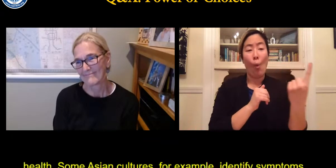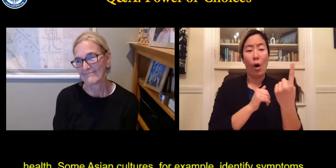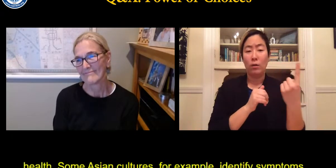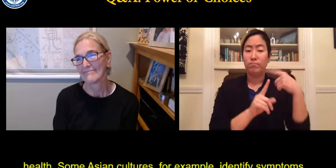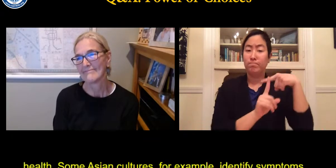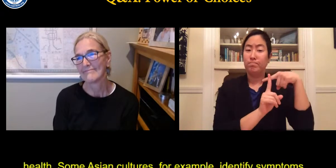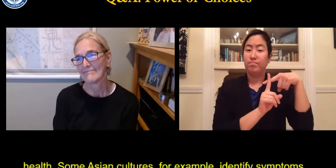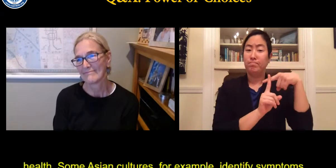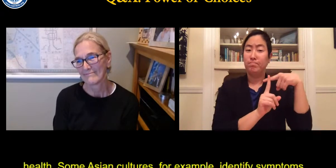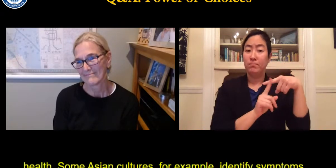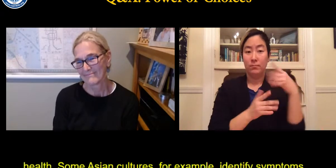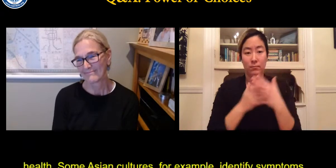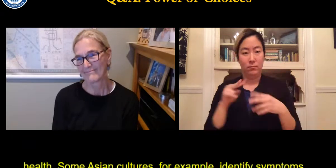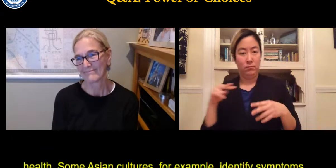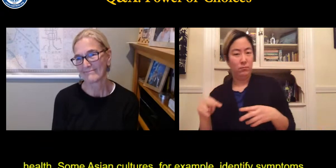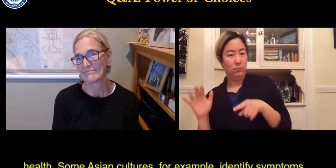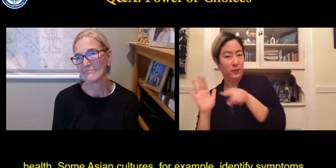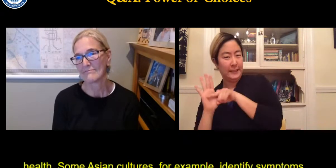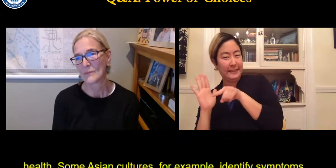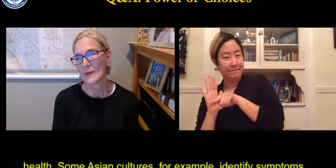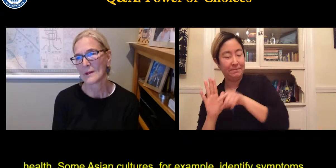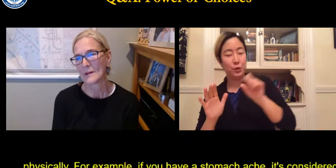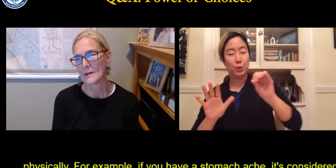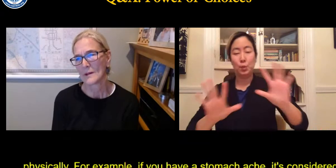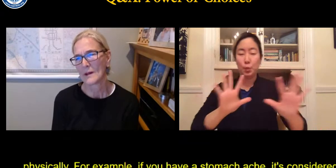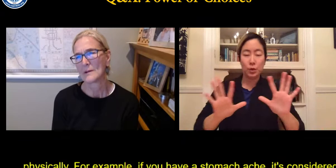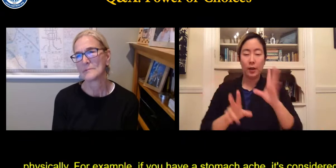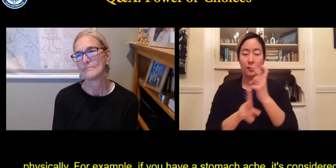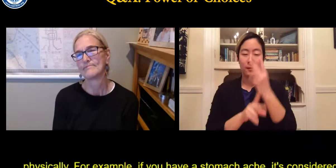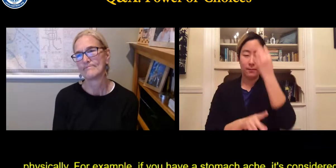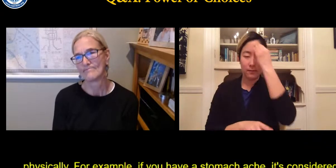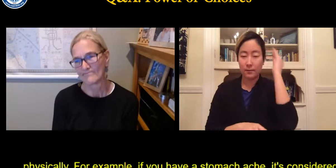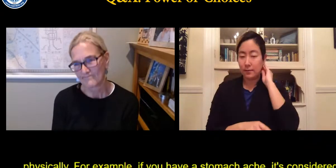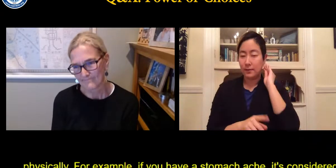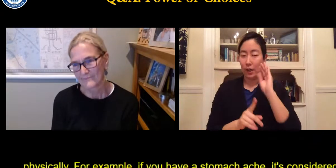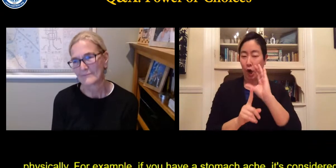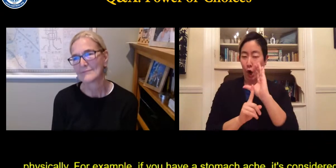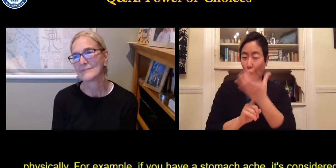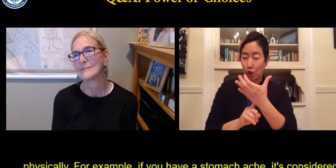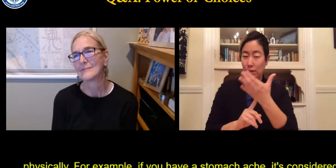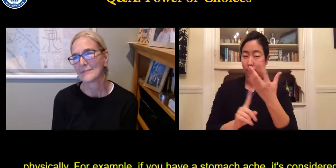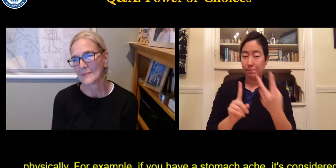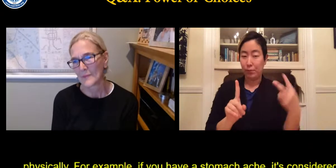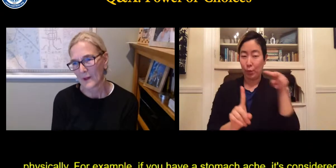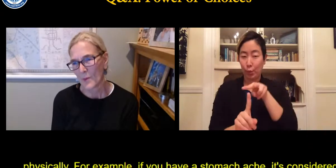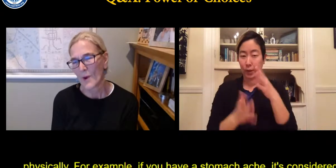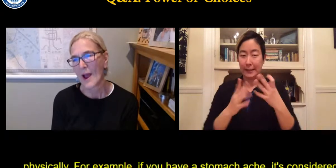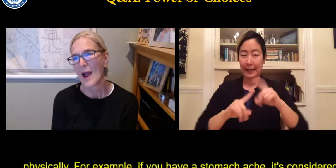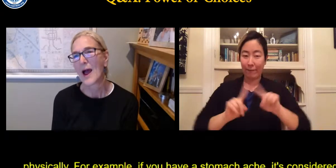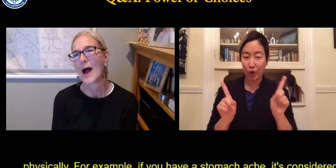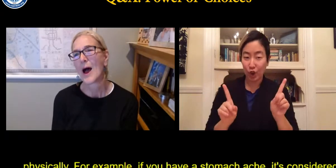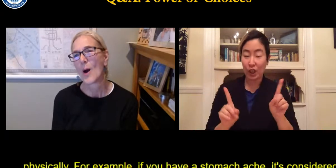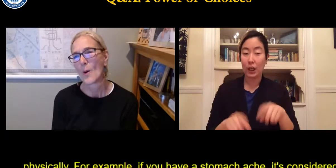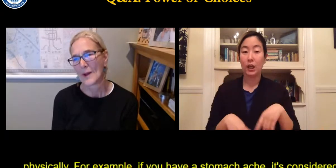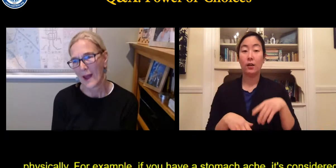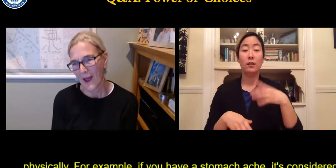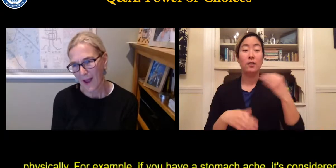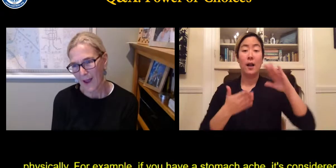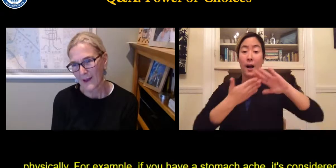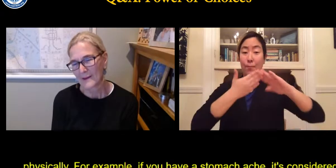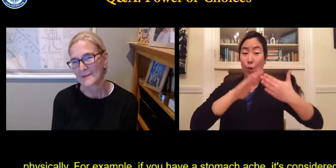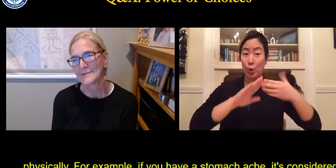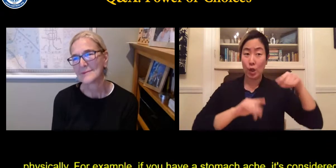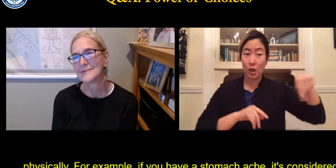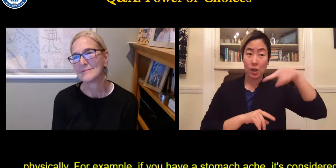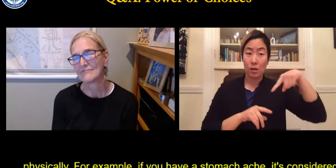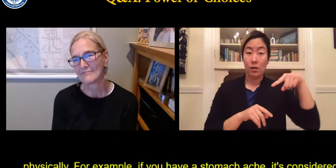in Western perspective is if a person is sad, they have depression, right? And then in Asian culture, some cultures, they